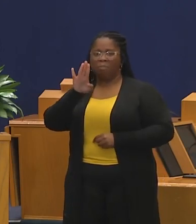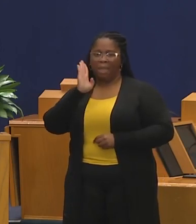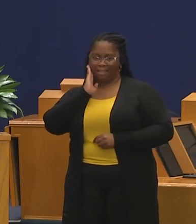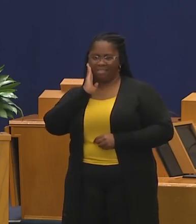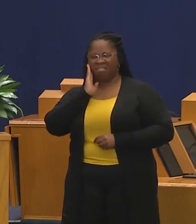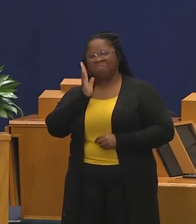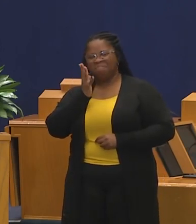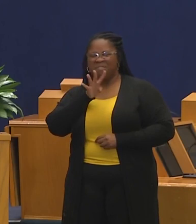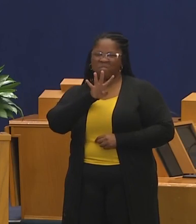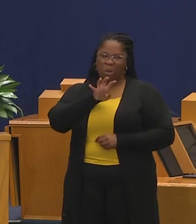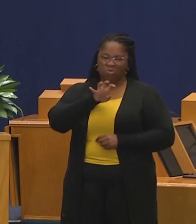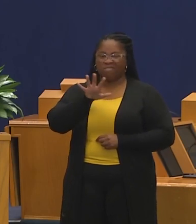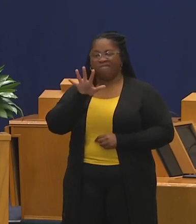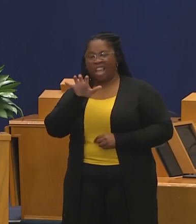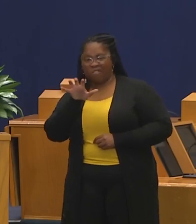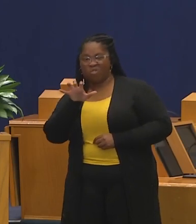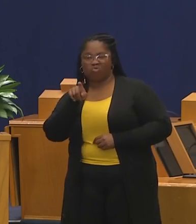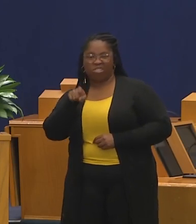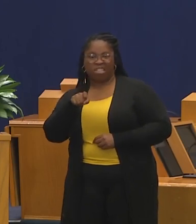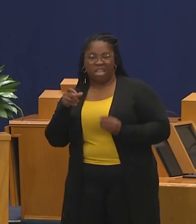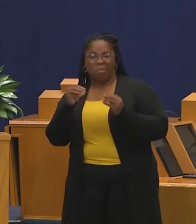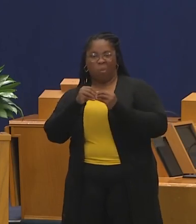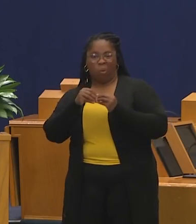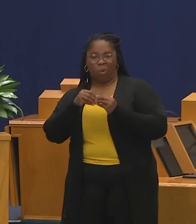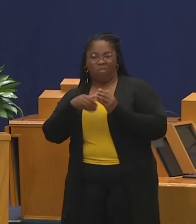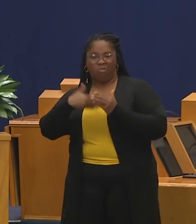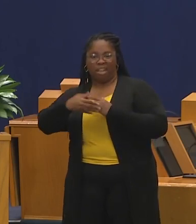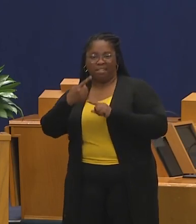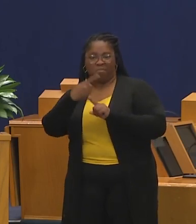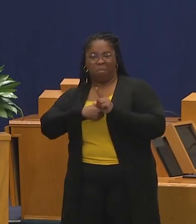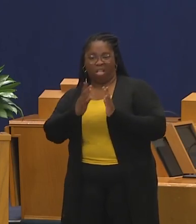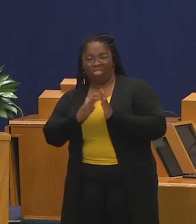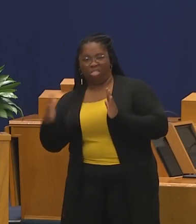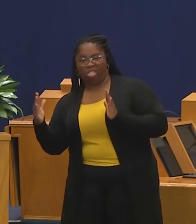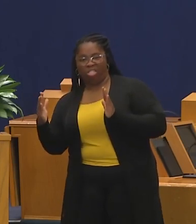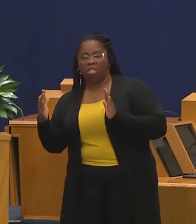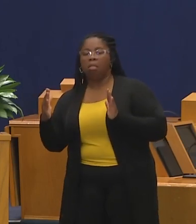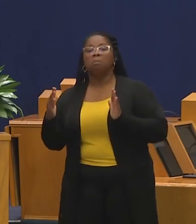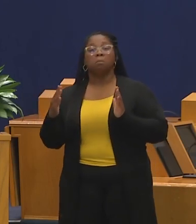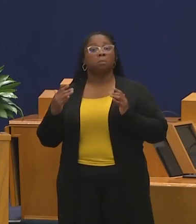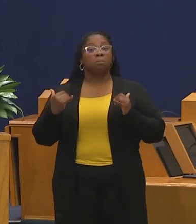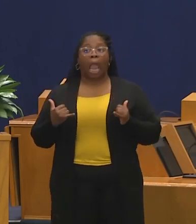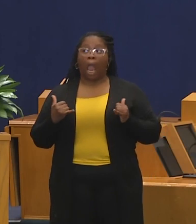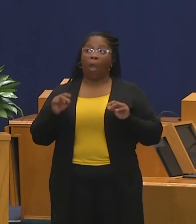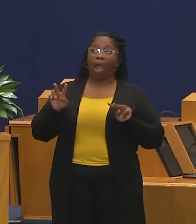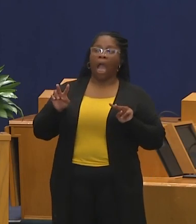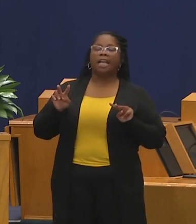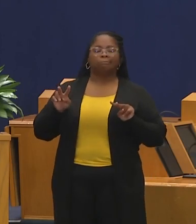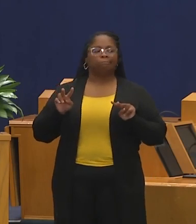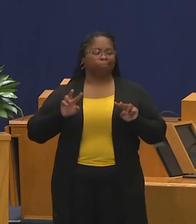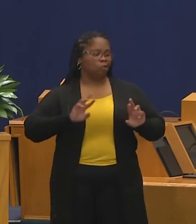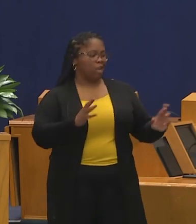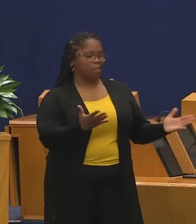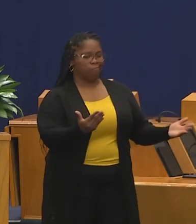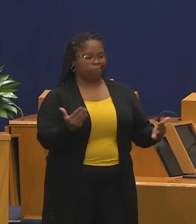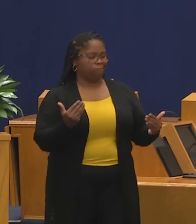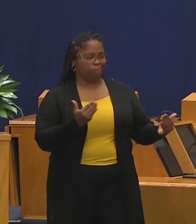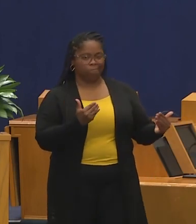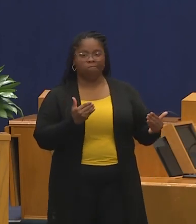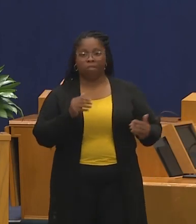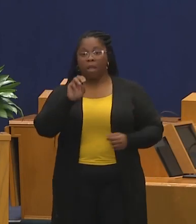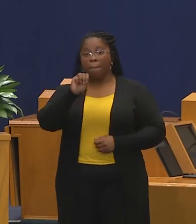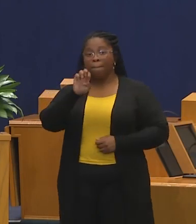400 to 500 ICU beds over the next month. Those efforts are already underway. The Mercy ship has the ability